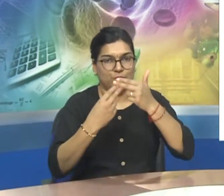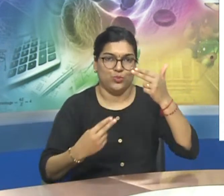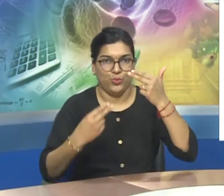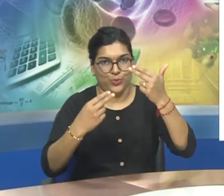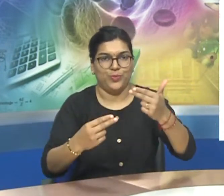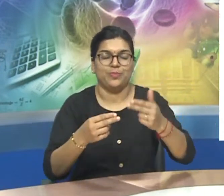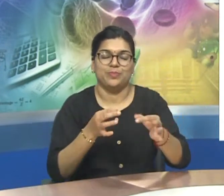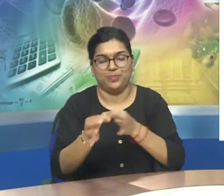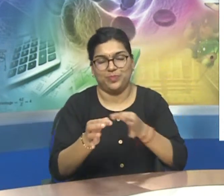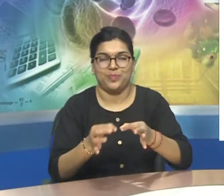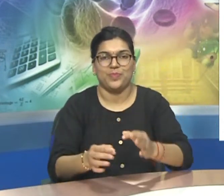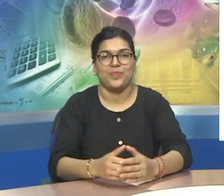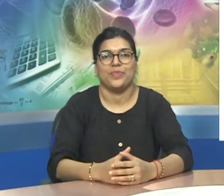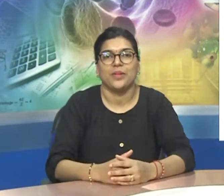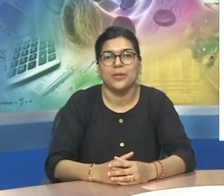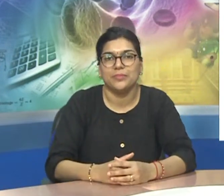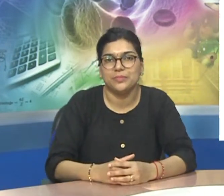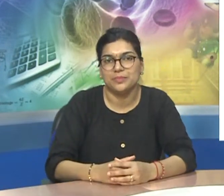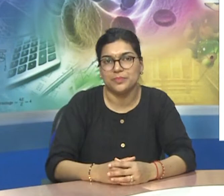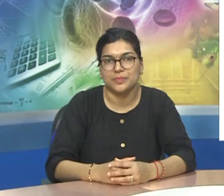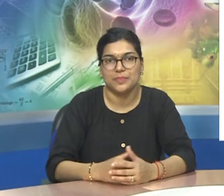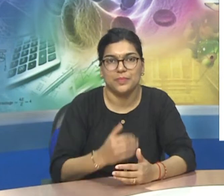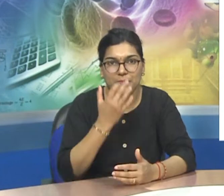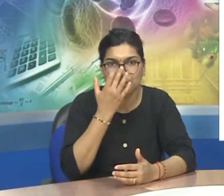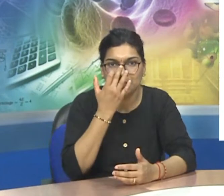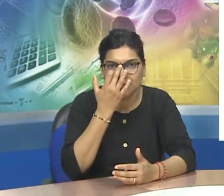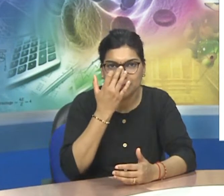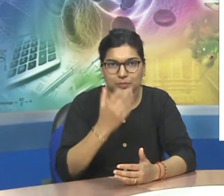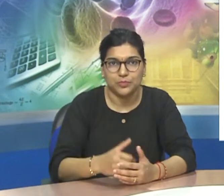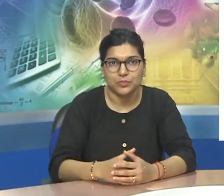So let us now understand it in further details.